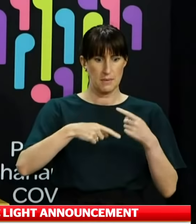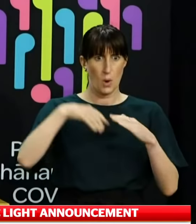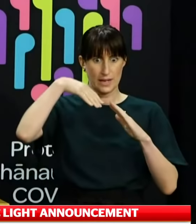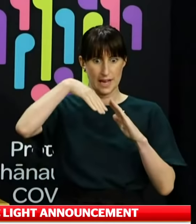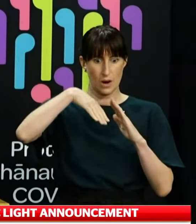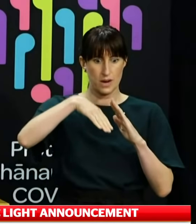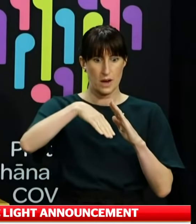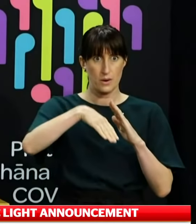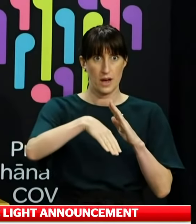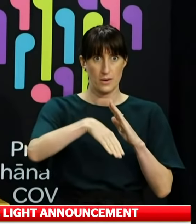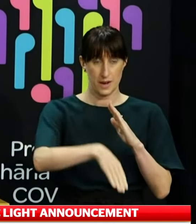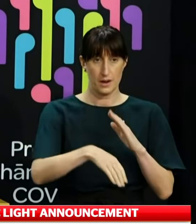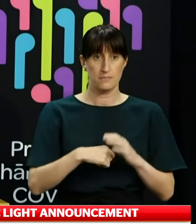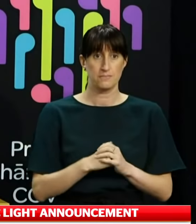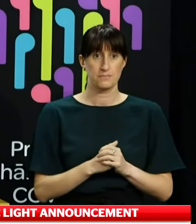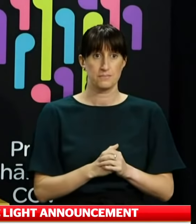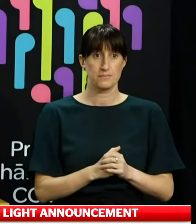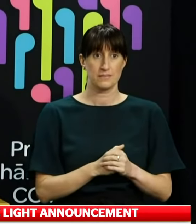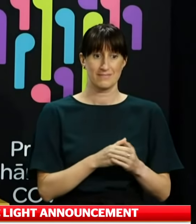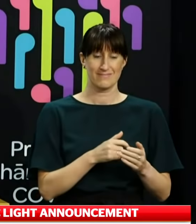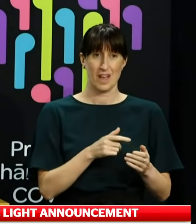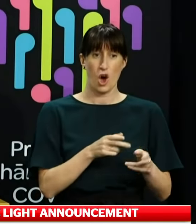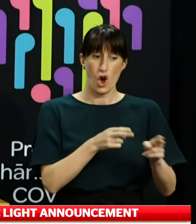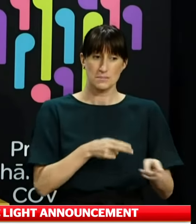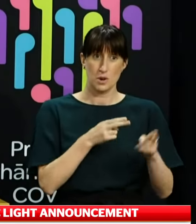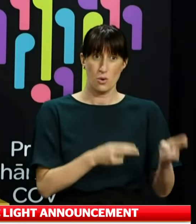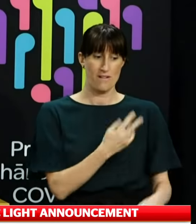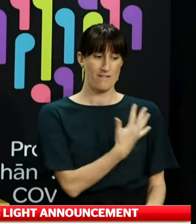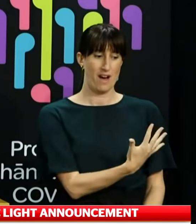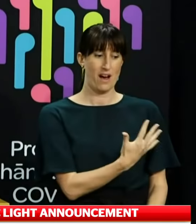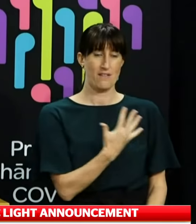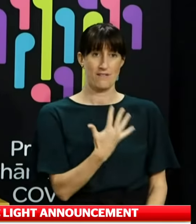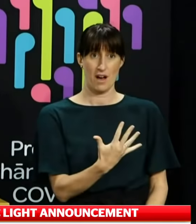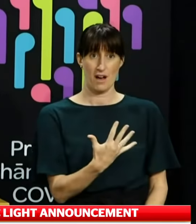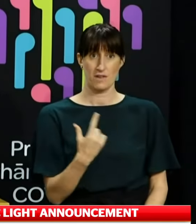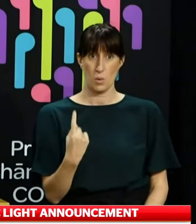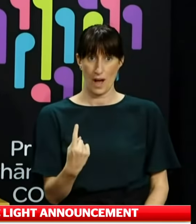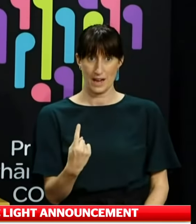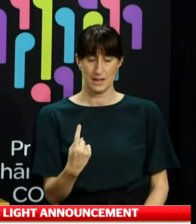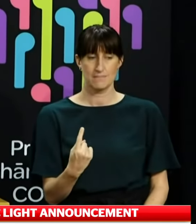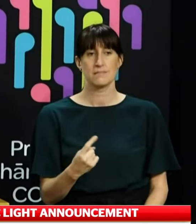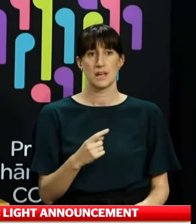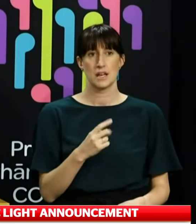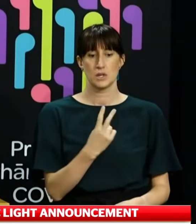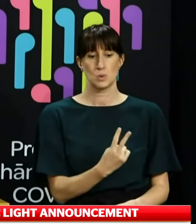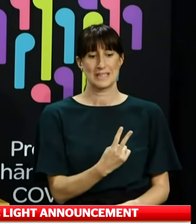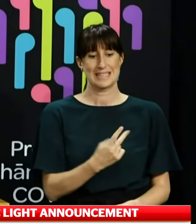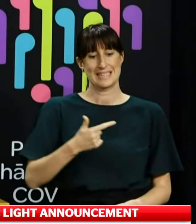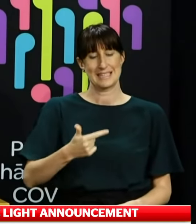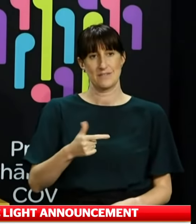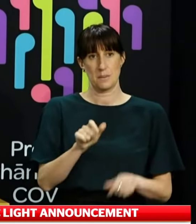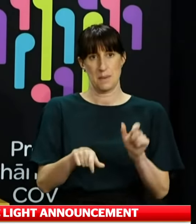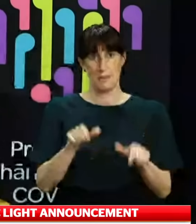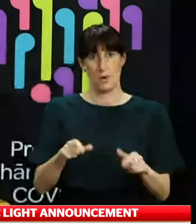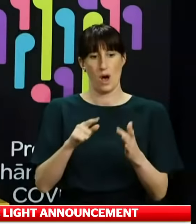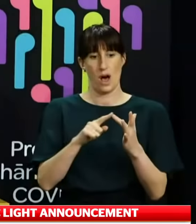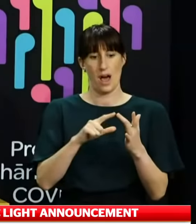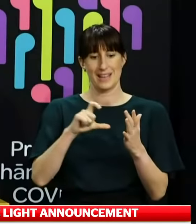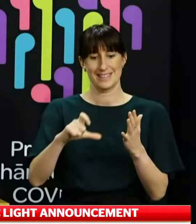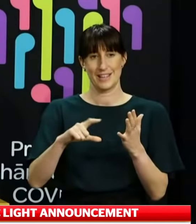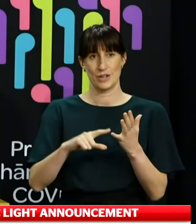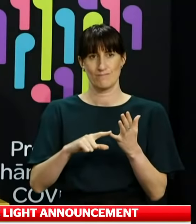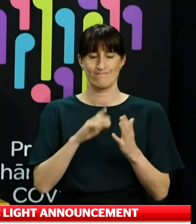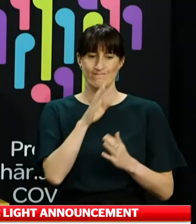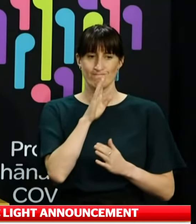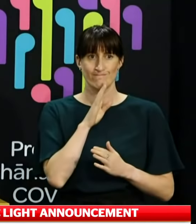cases. There are 551 people in hospital, 27 of those are in ICU. Sadly today, the Ministry